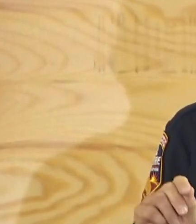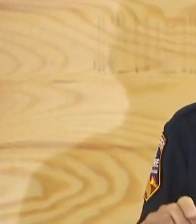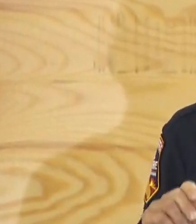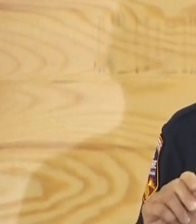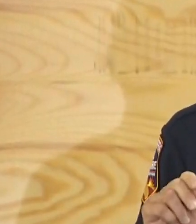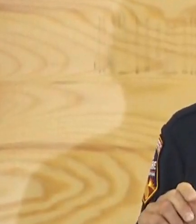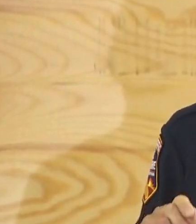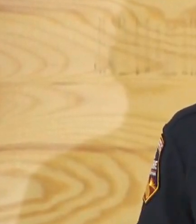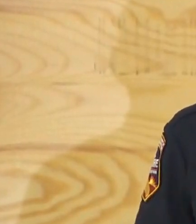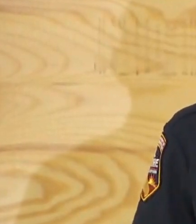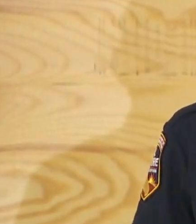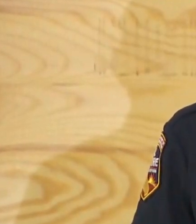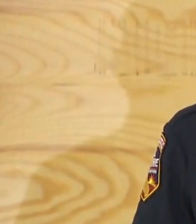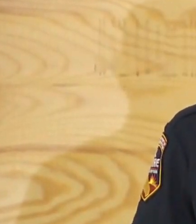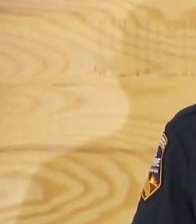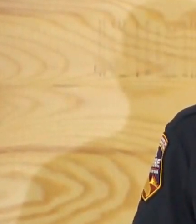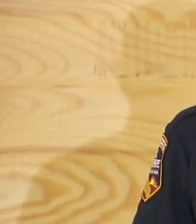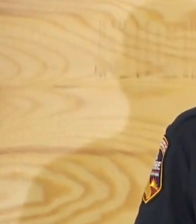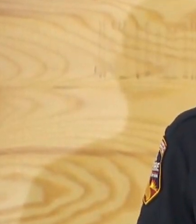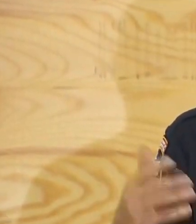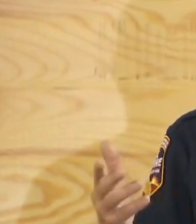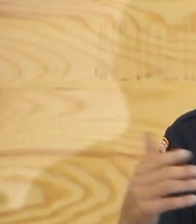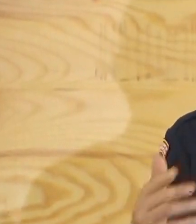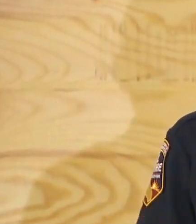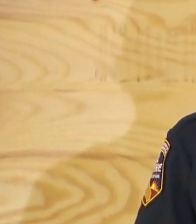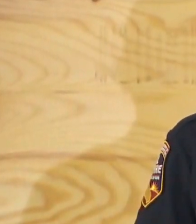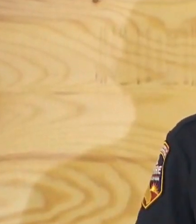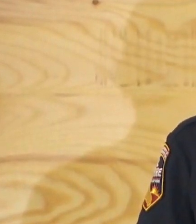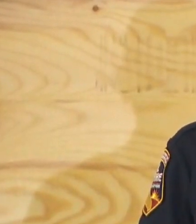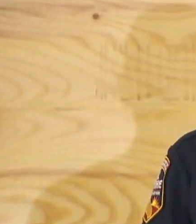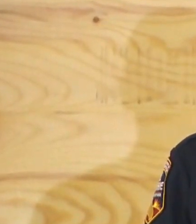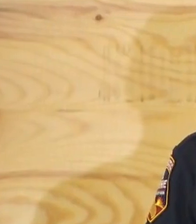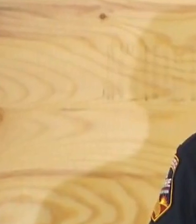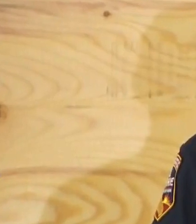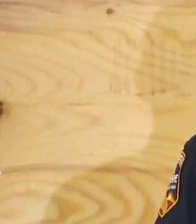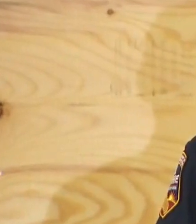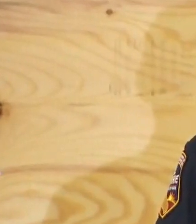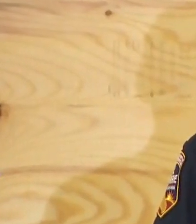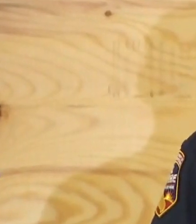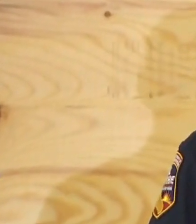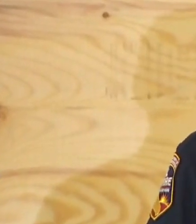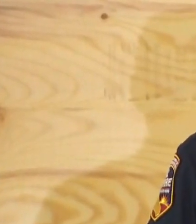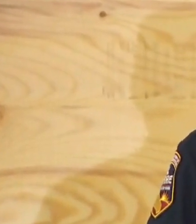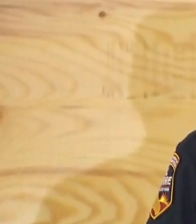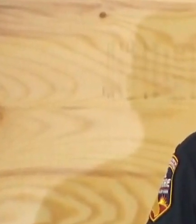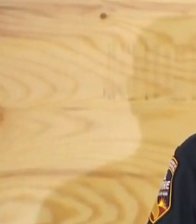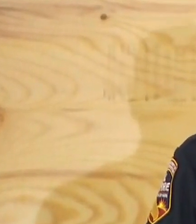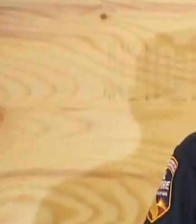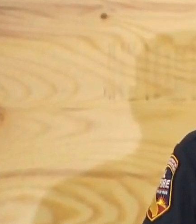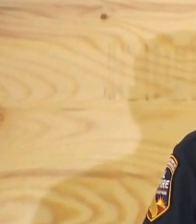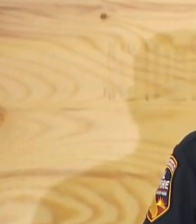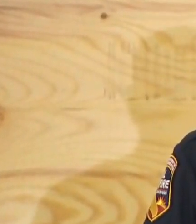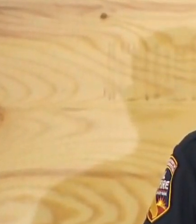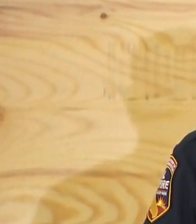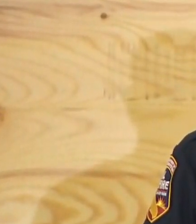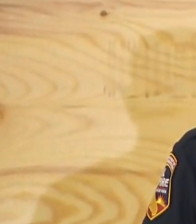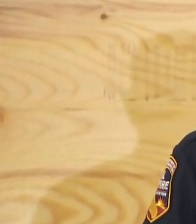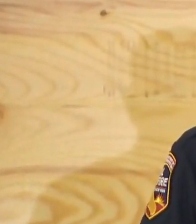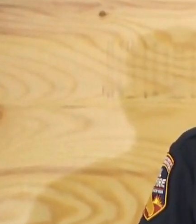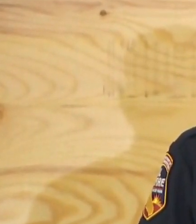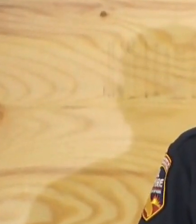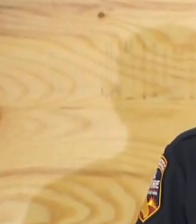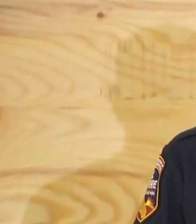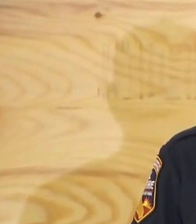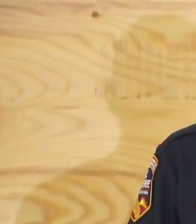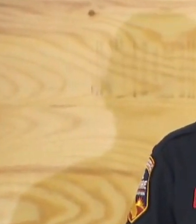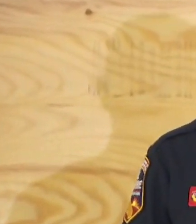appreciate everybody listening and having questions if you do too. But it's important for us to be able to speak with all the agencies that are involved on this large incident we have.